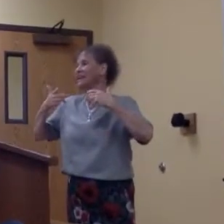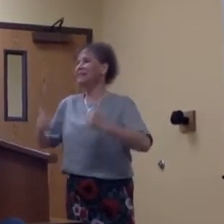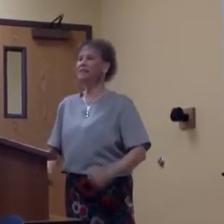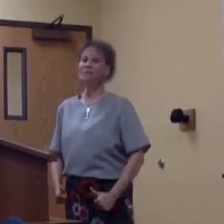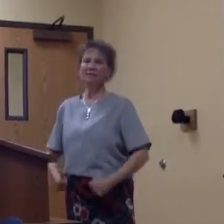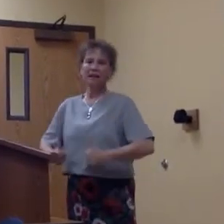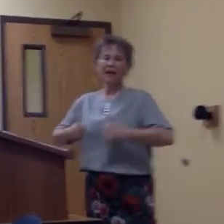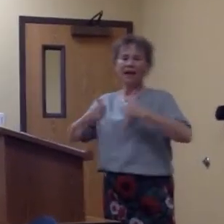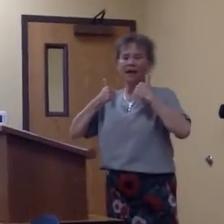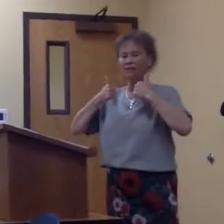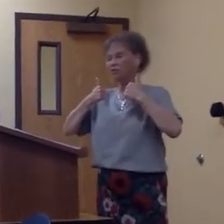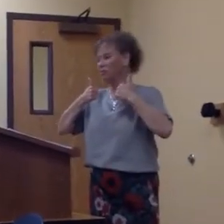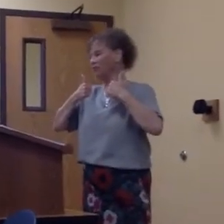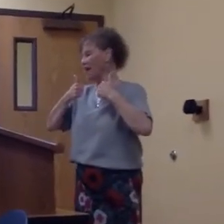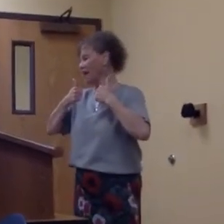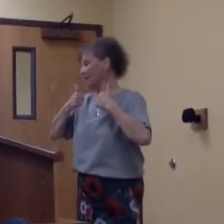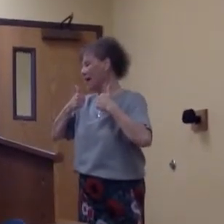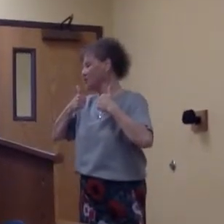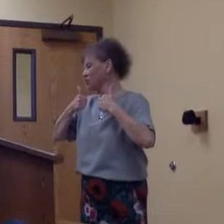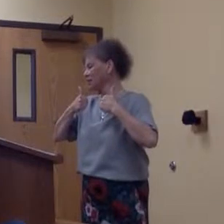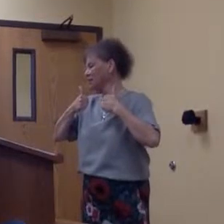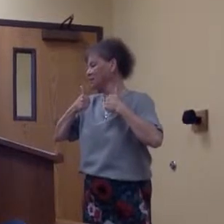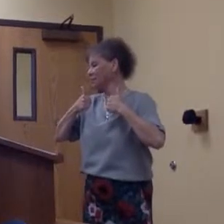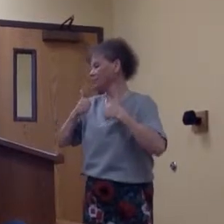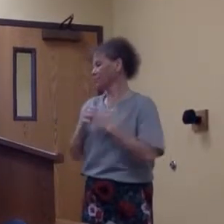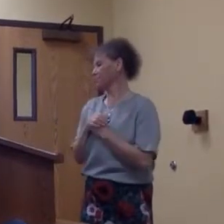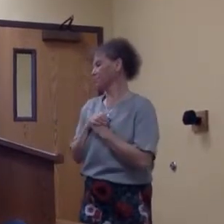instead. A, to live at, address.